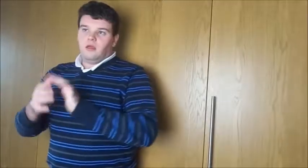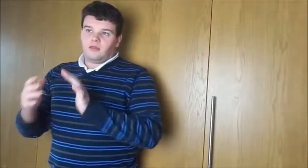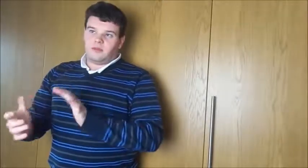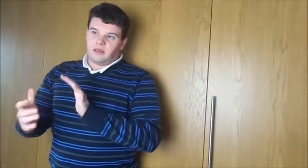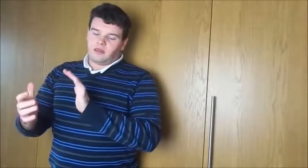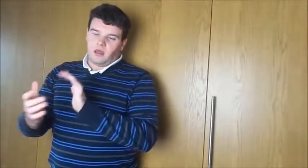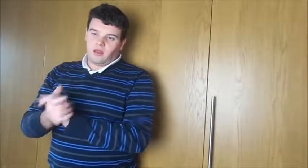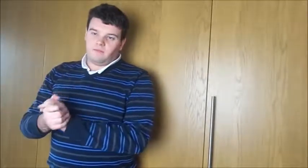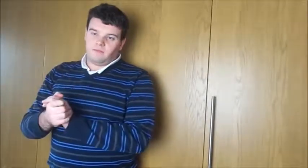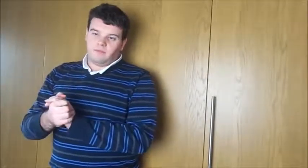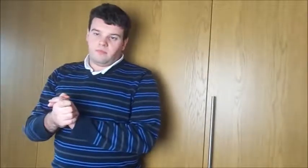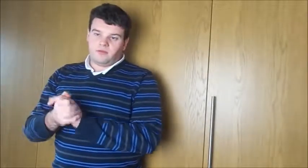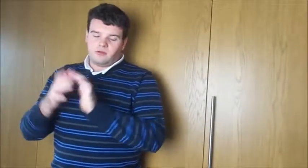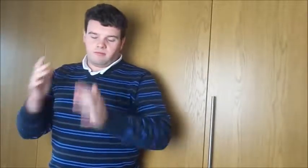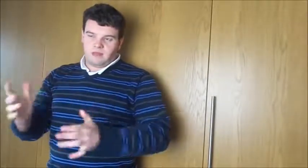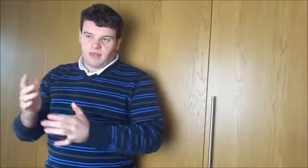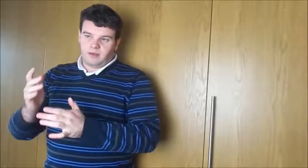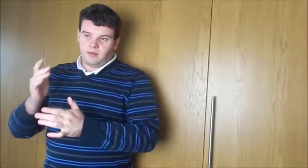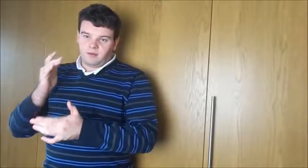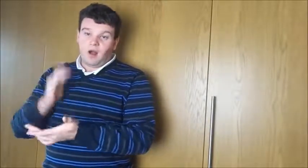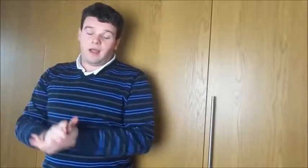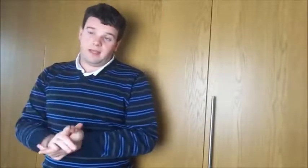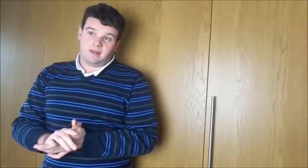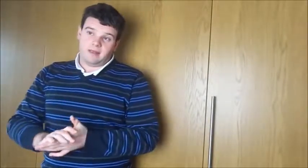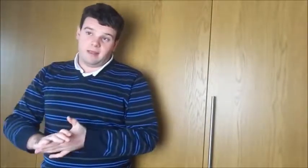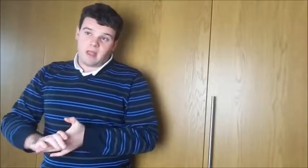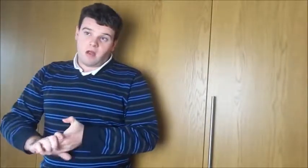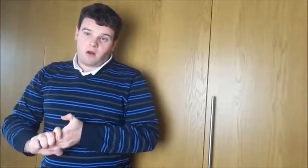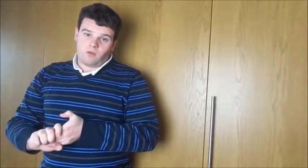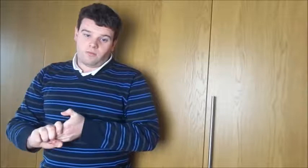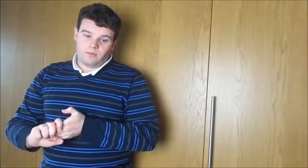So yes, the Duchess of Kent died on the